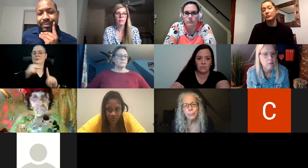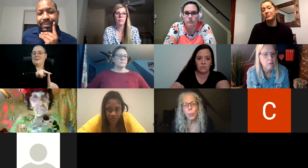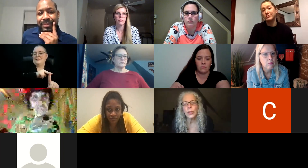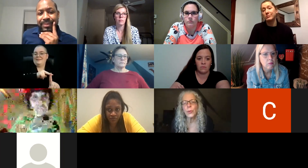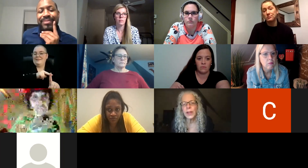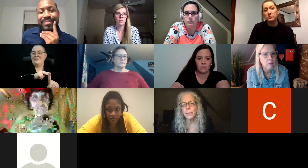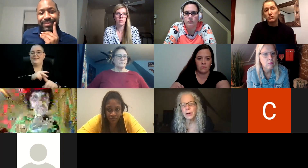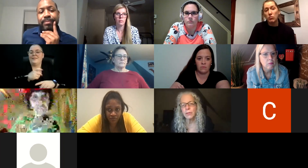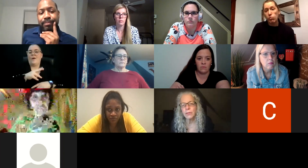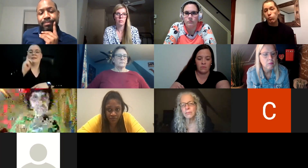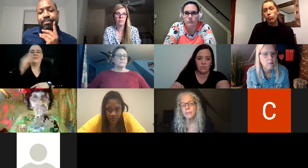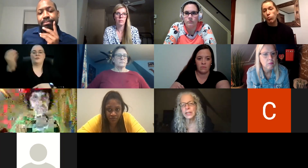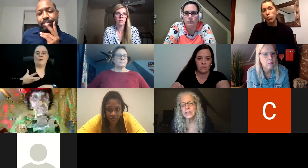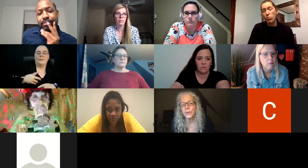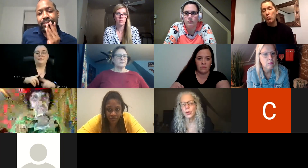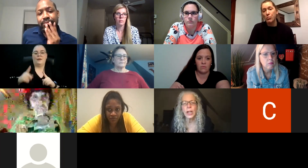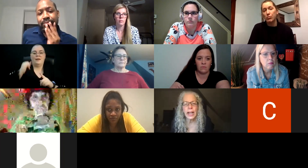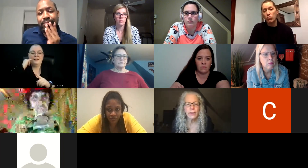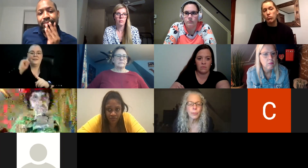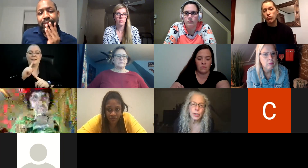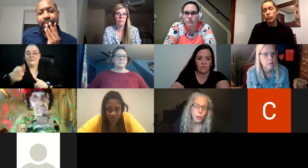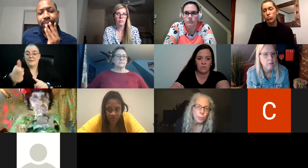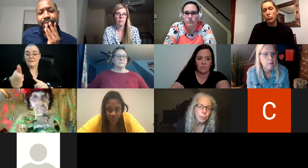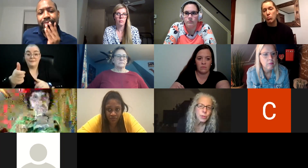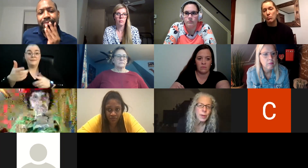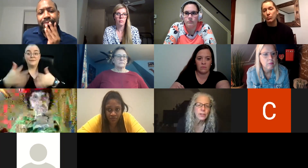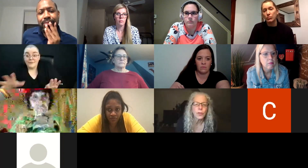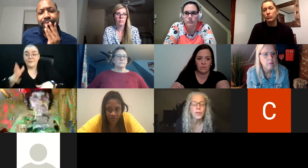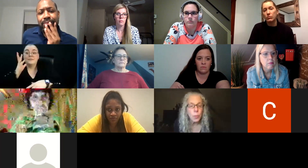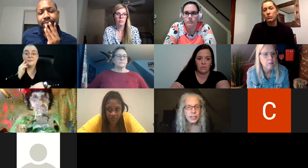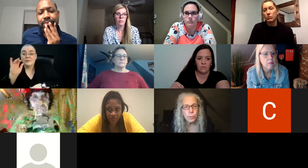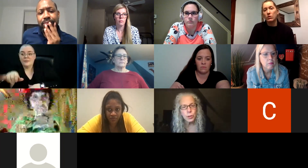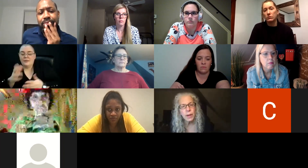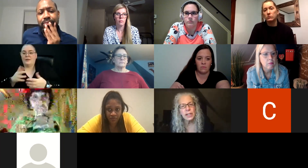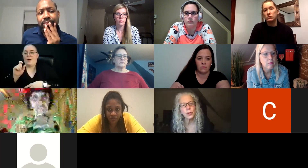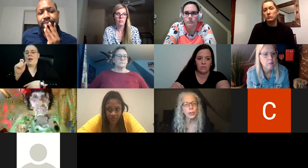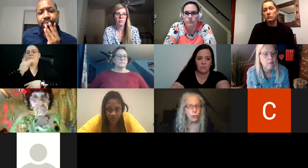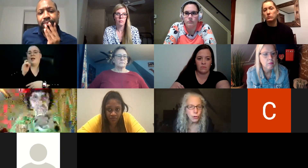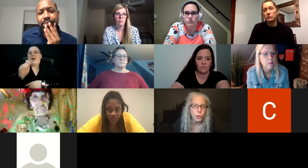what you think about things, if you're looking at it from an interpreter perspective or a requester perspective or a consumer.